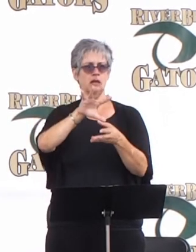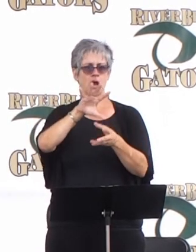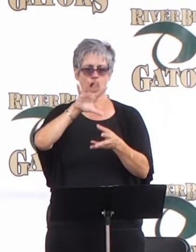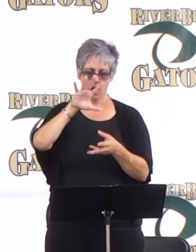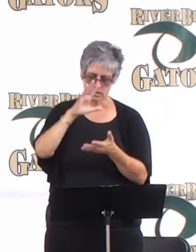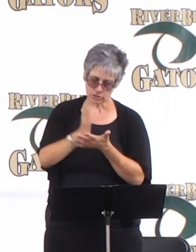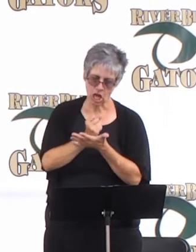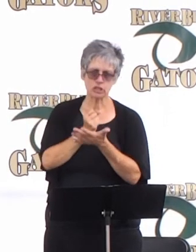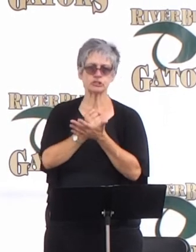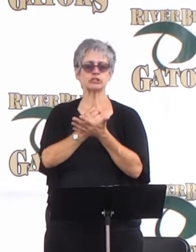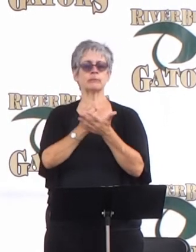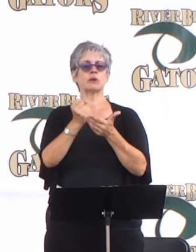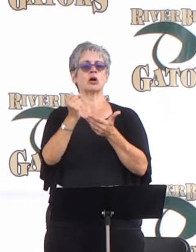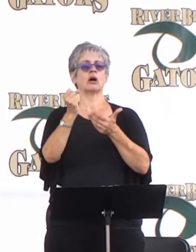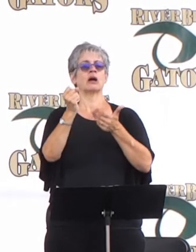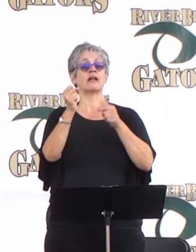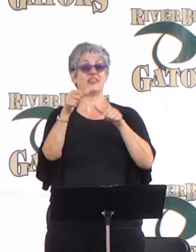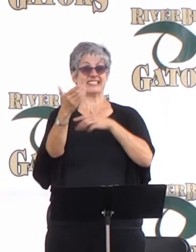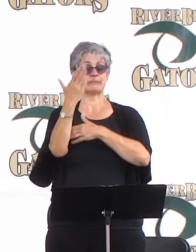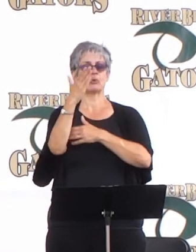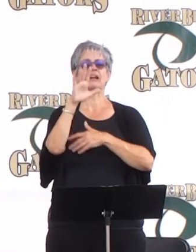of